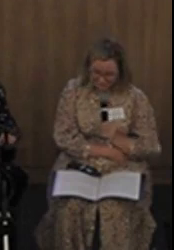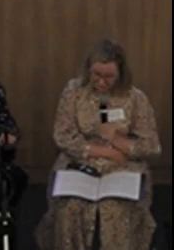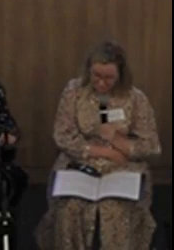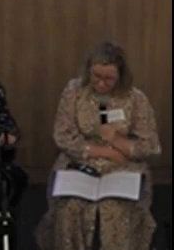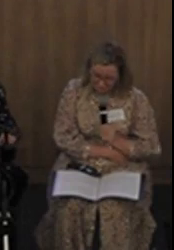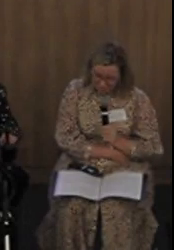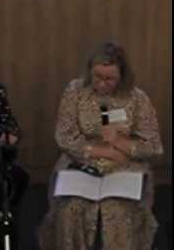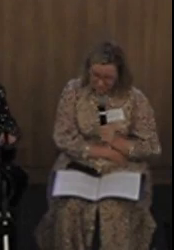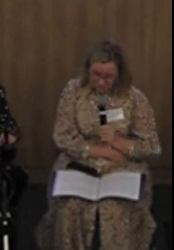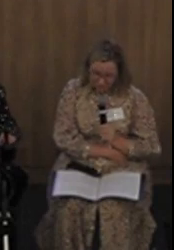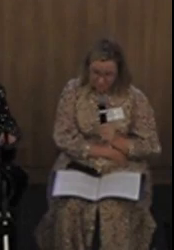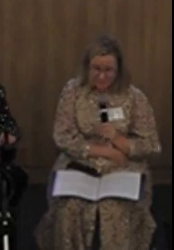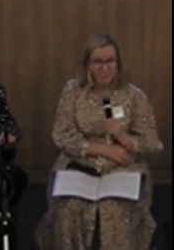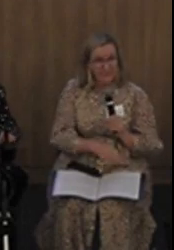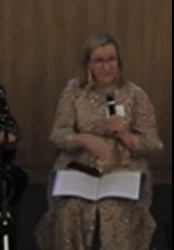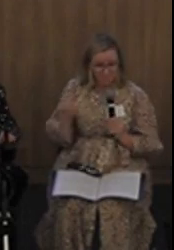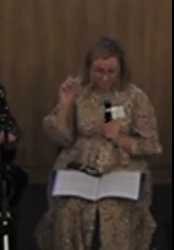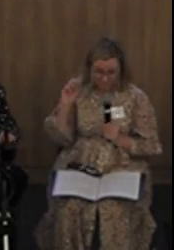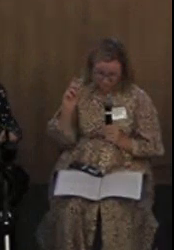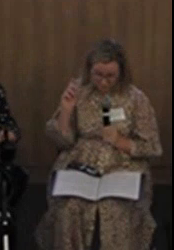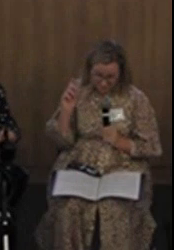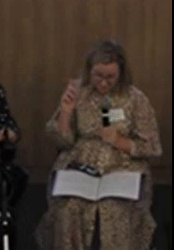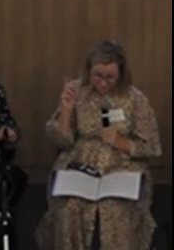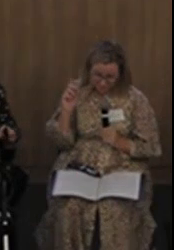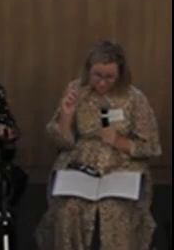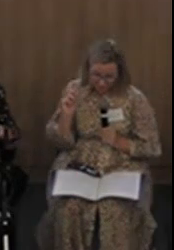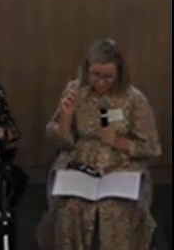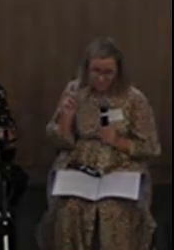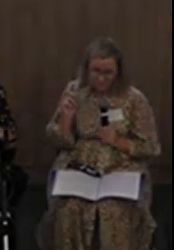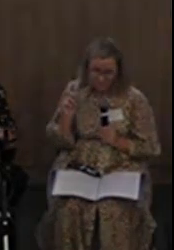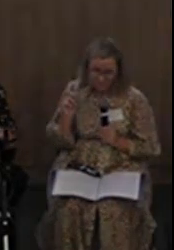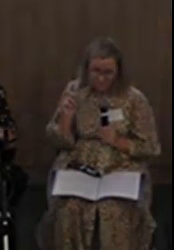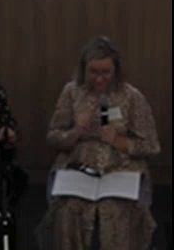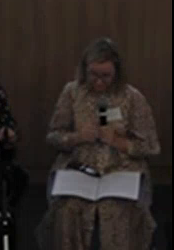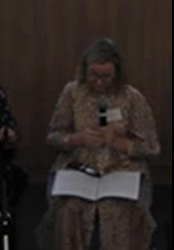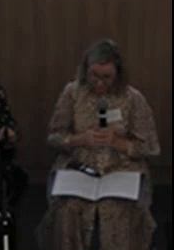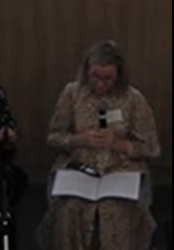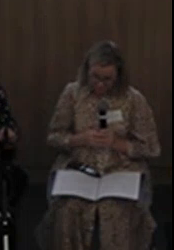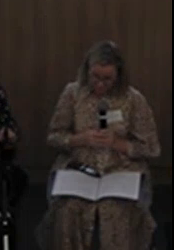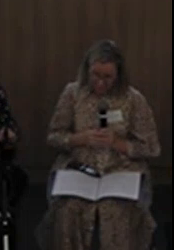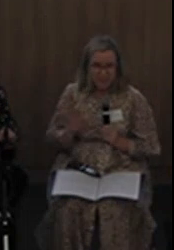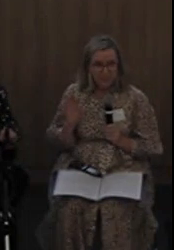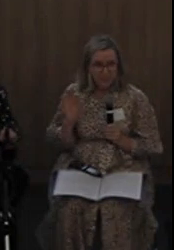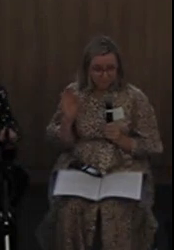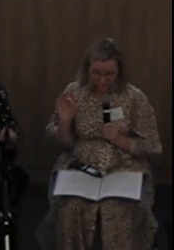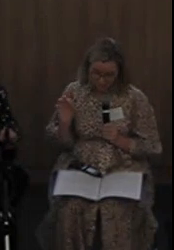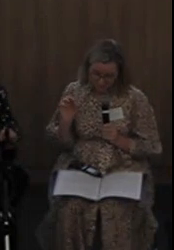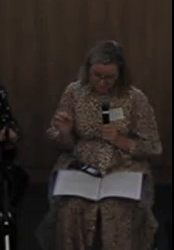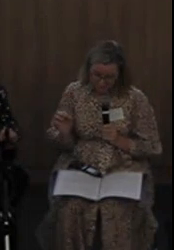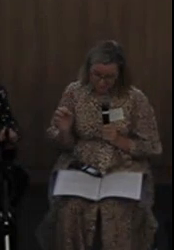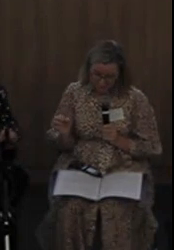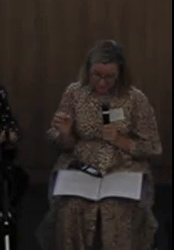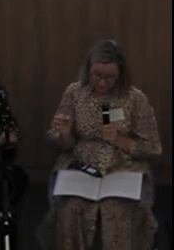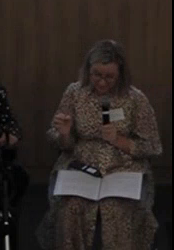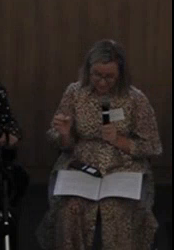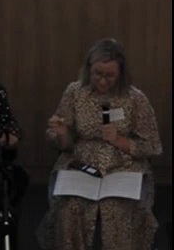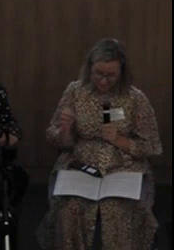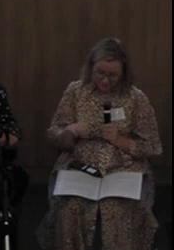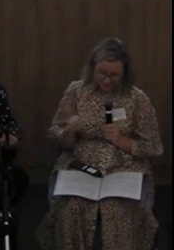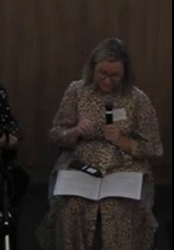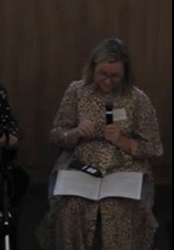could please pull out your phones and help us by completing one of the surveys on the screen that's relevant to you. Even if you just open the